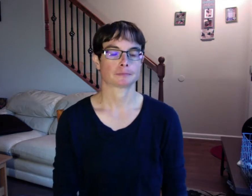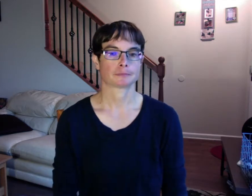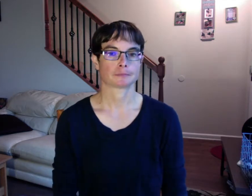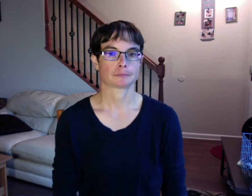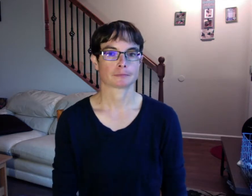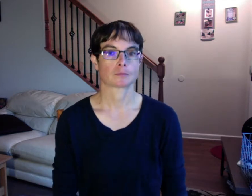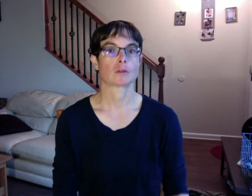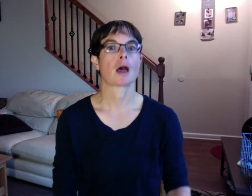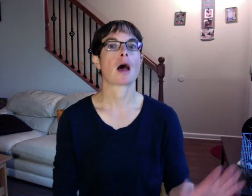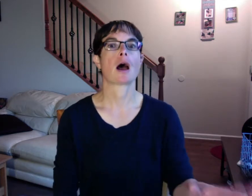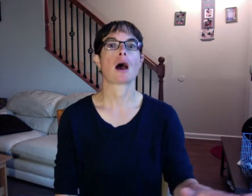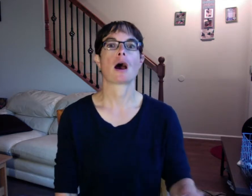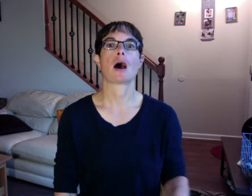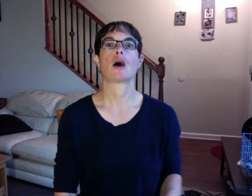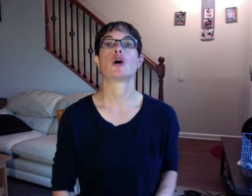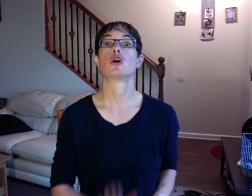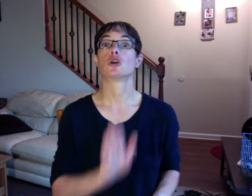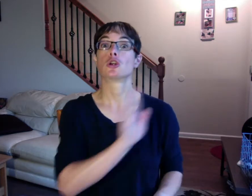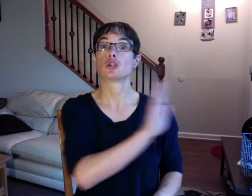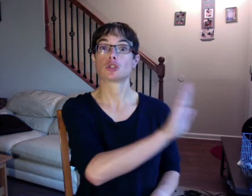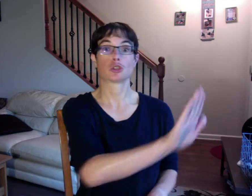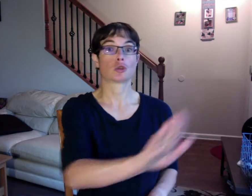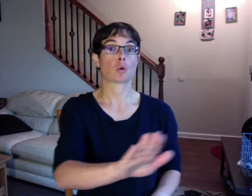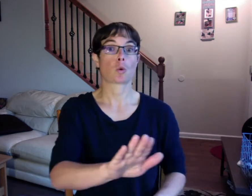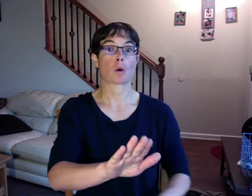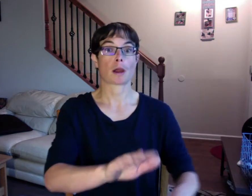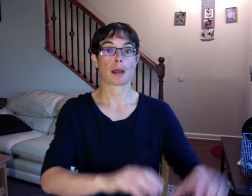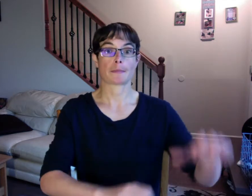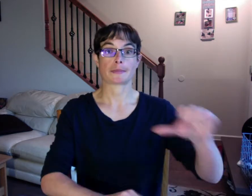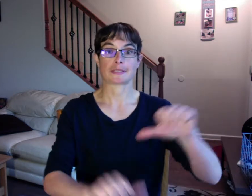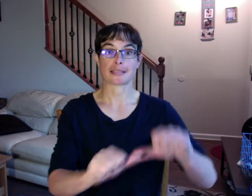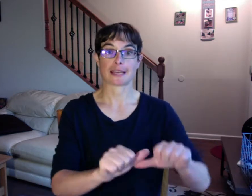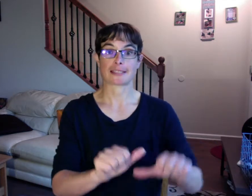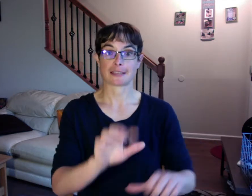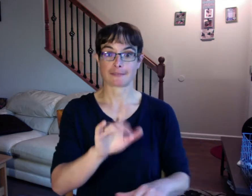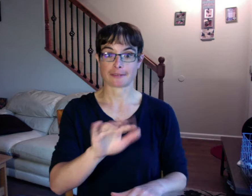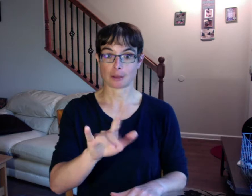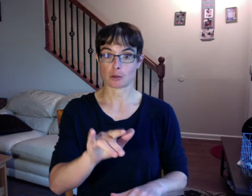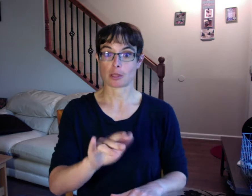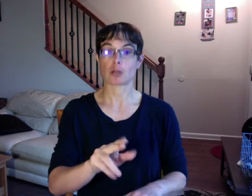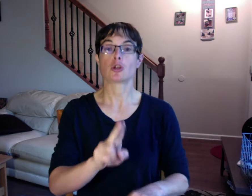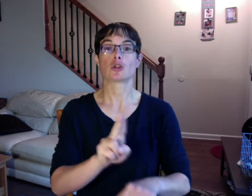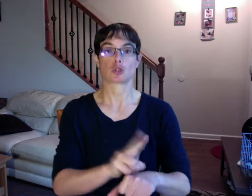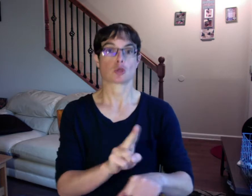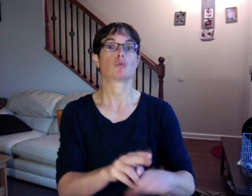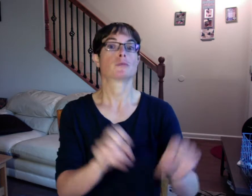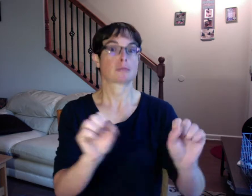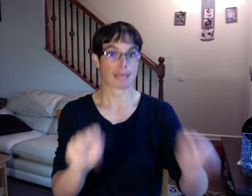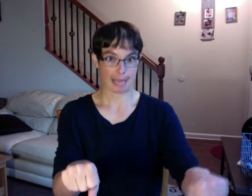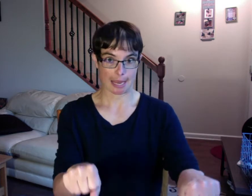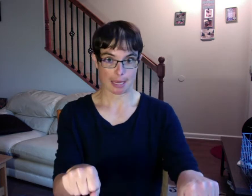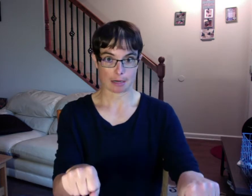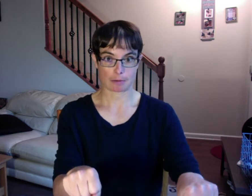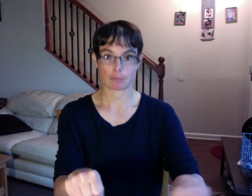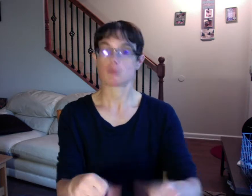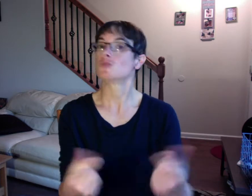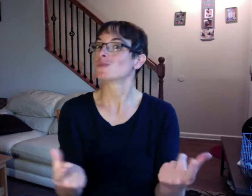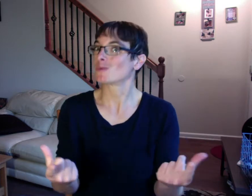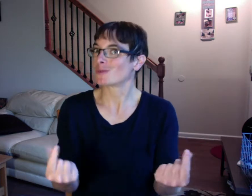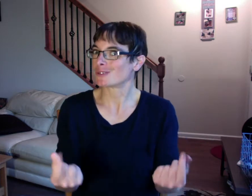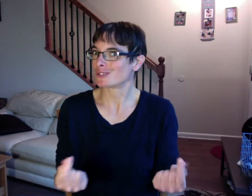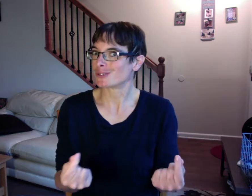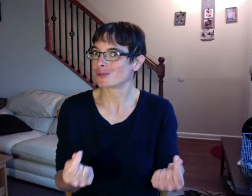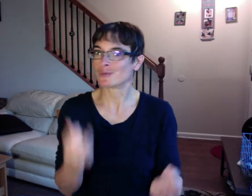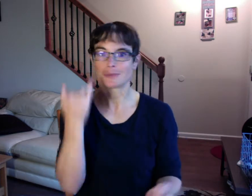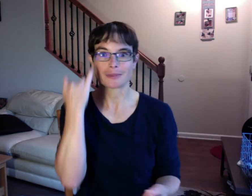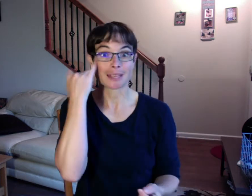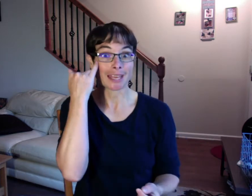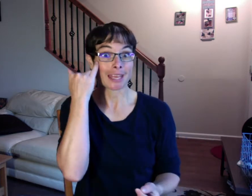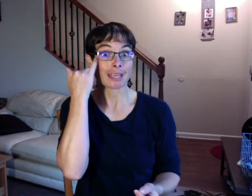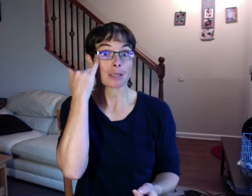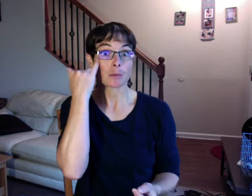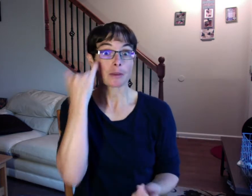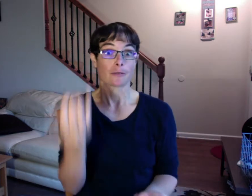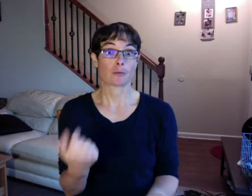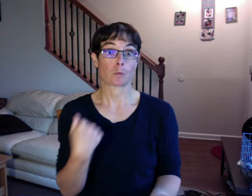calculators out. You're going to need those. To find the length of the hypotenuse, we're going to use the formula. And the formula is c